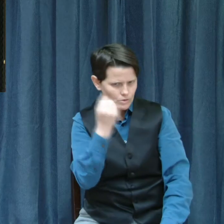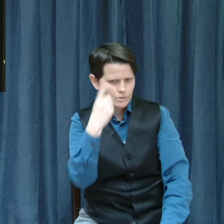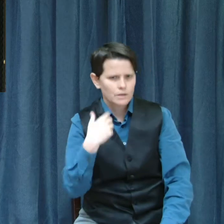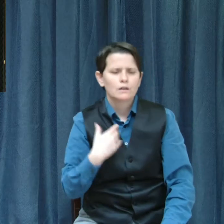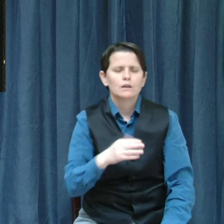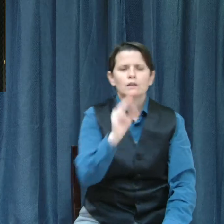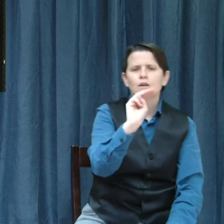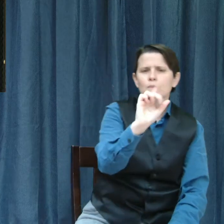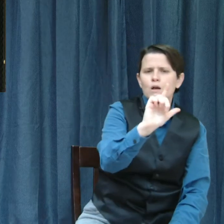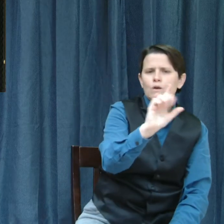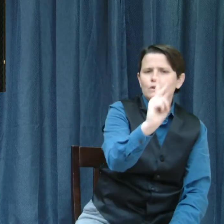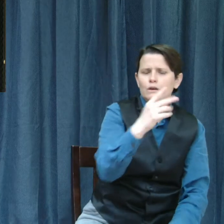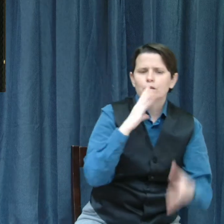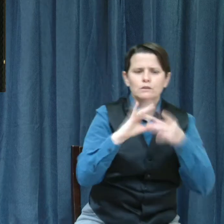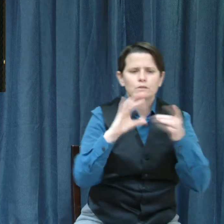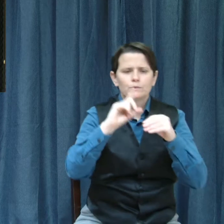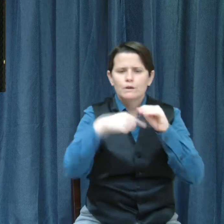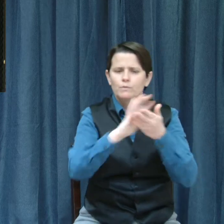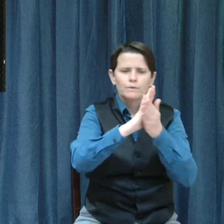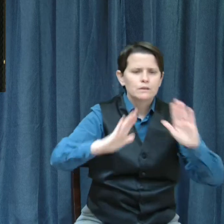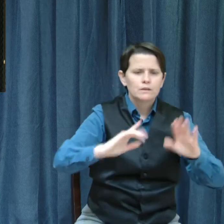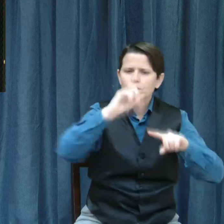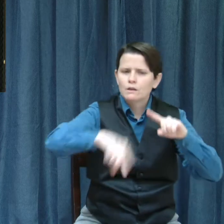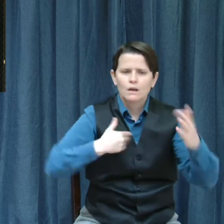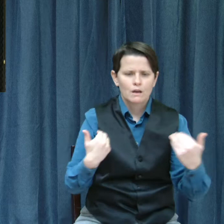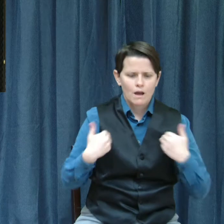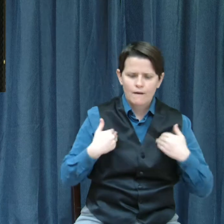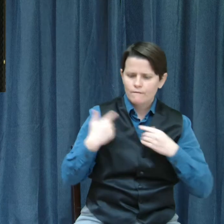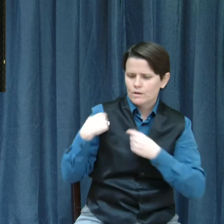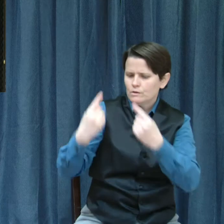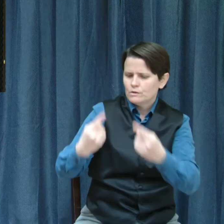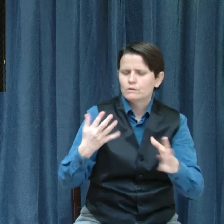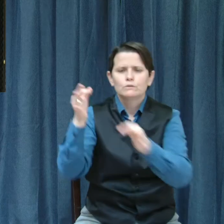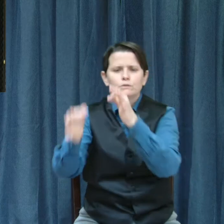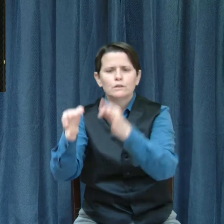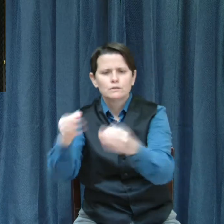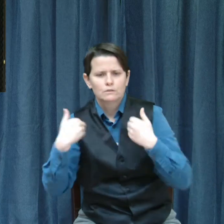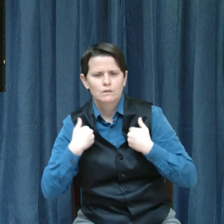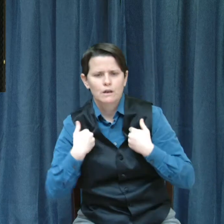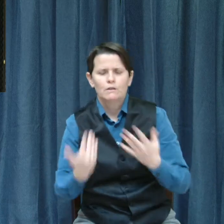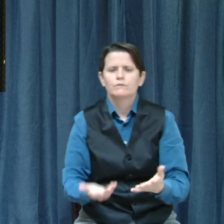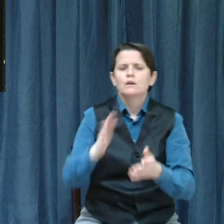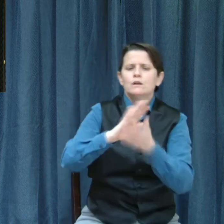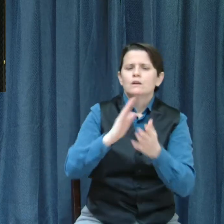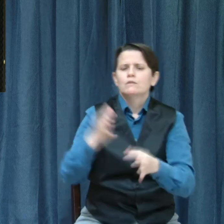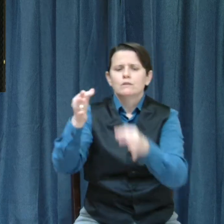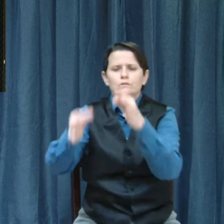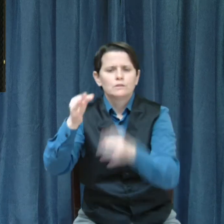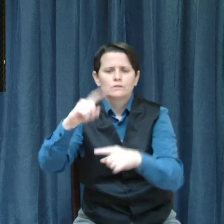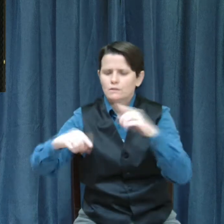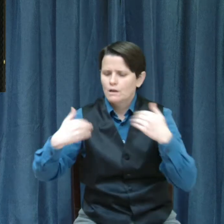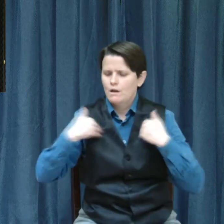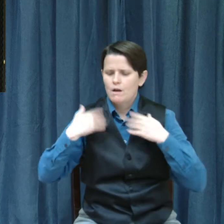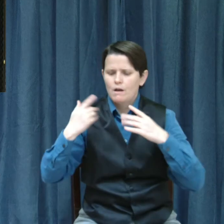have justice. We can't have peace and justice until we have equality, until we begin to realize that we are all